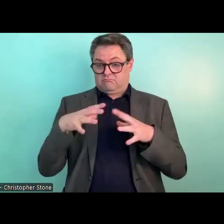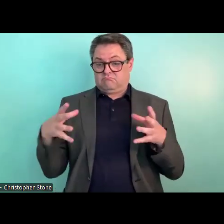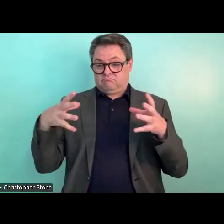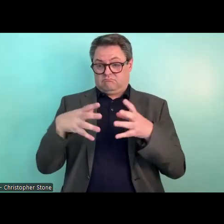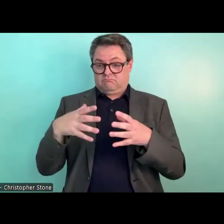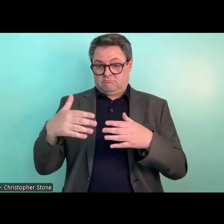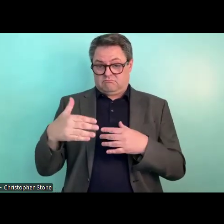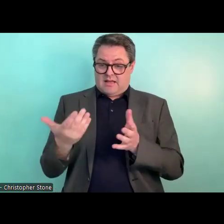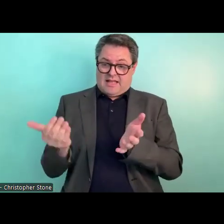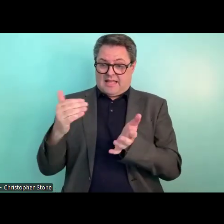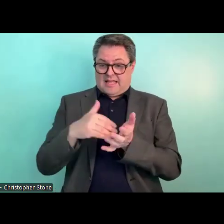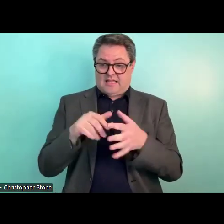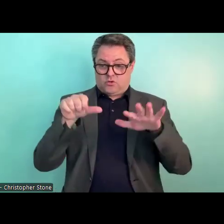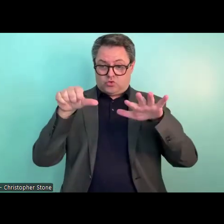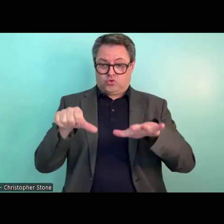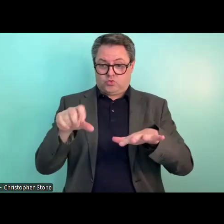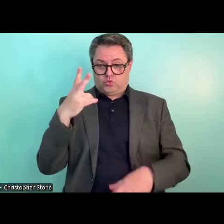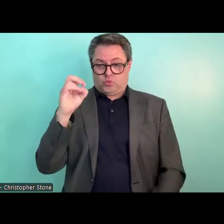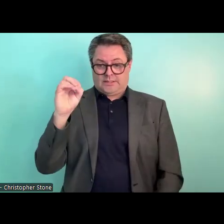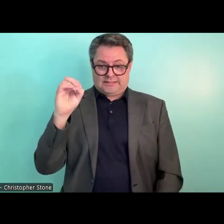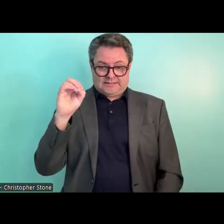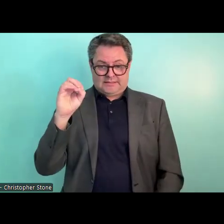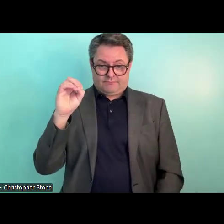So I propose that we